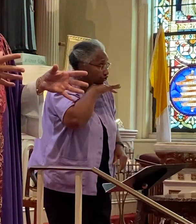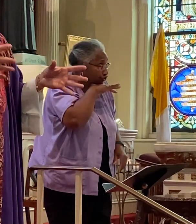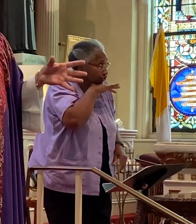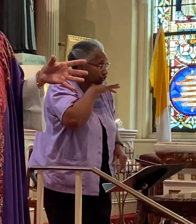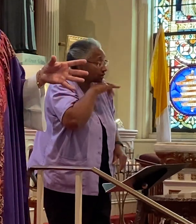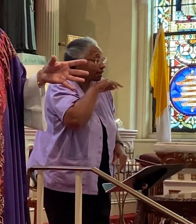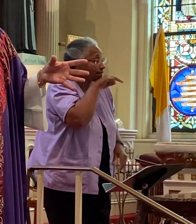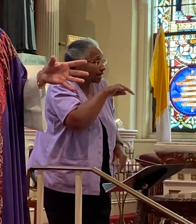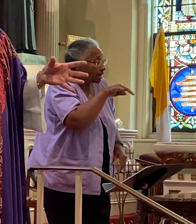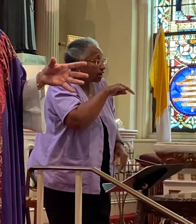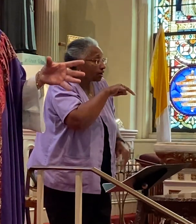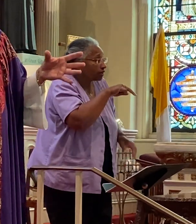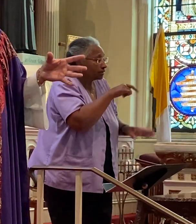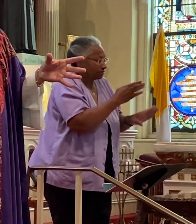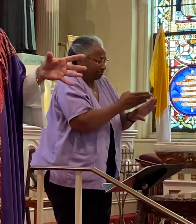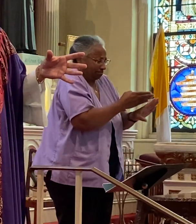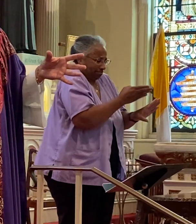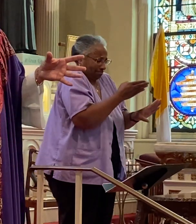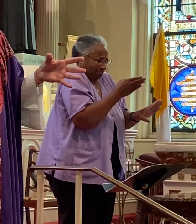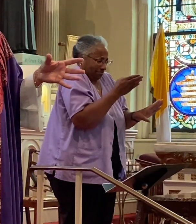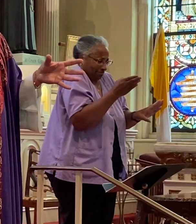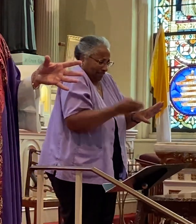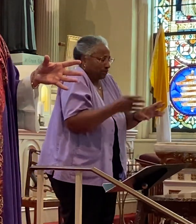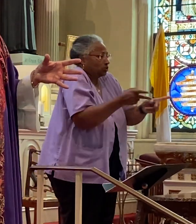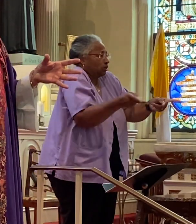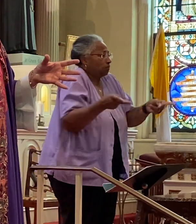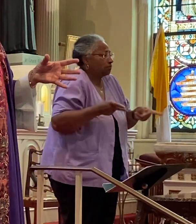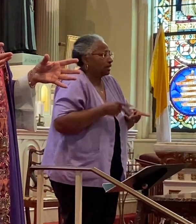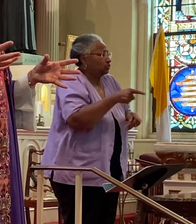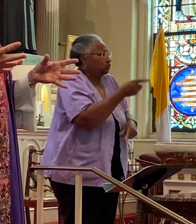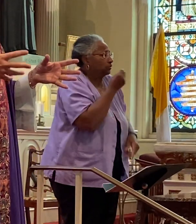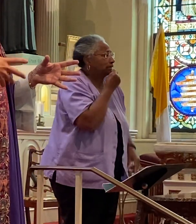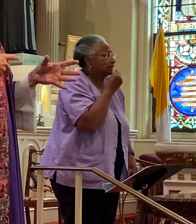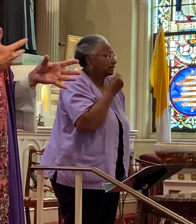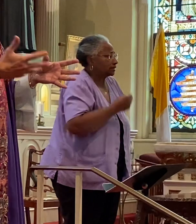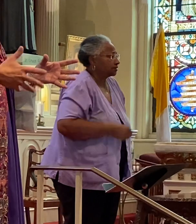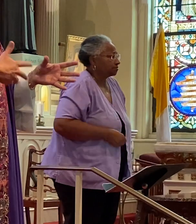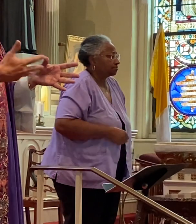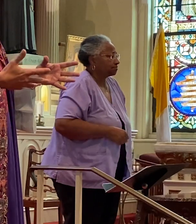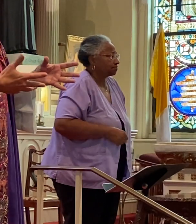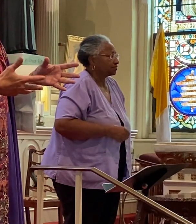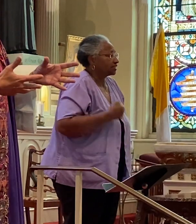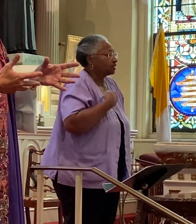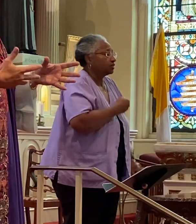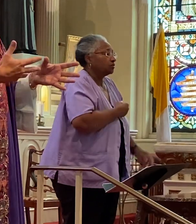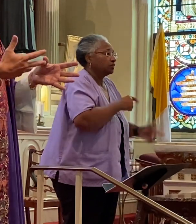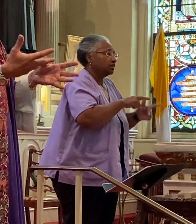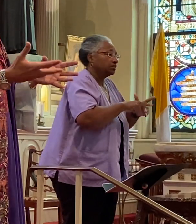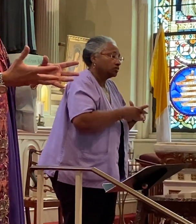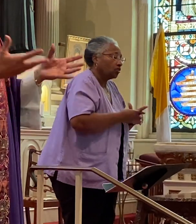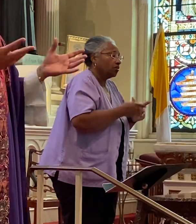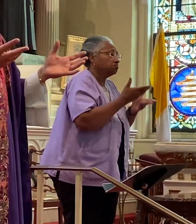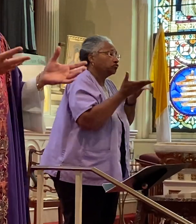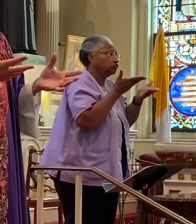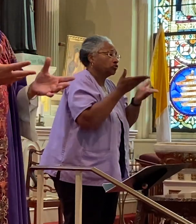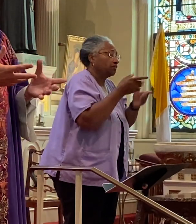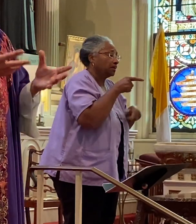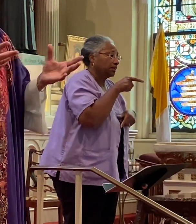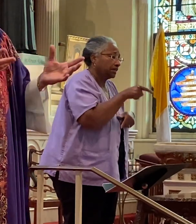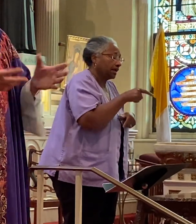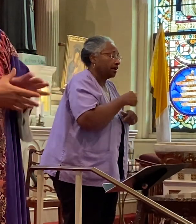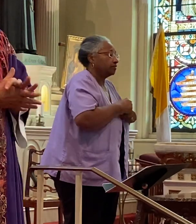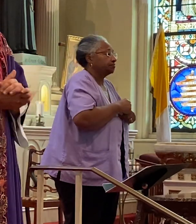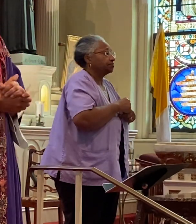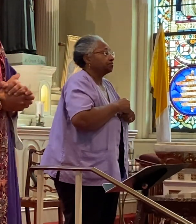next to the chow hall, to where you eat. So as we began to minister there, and as the